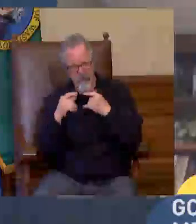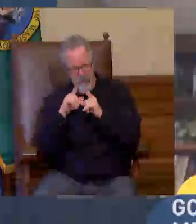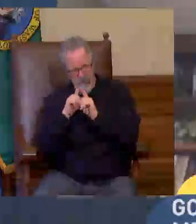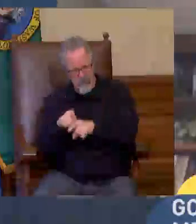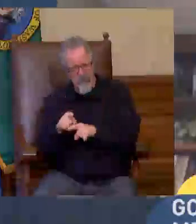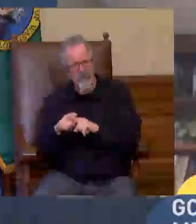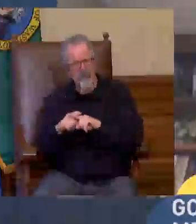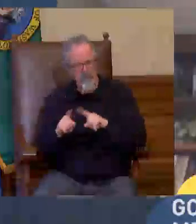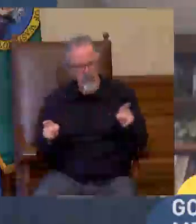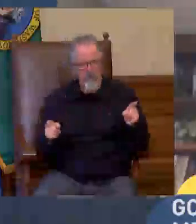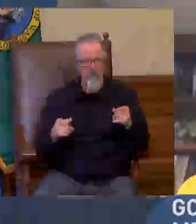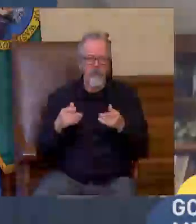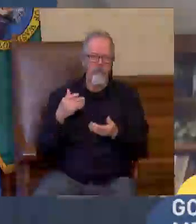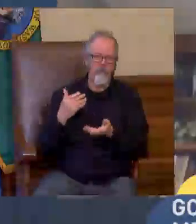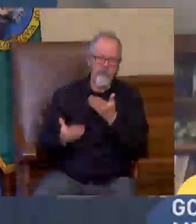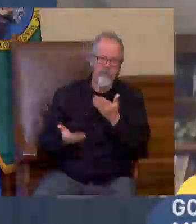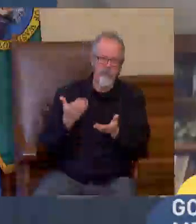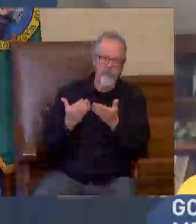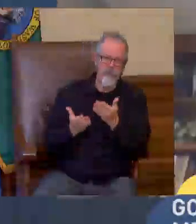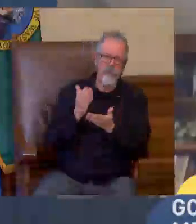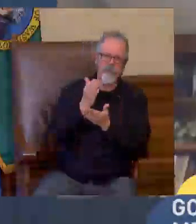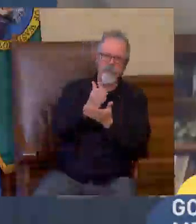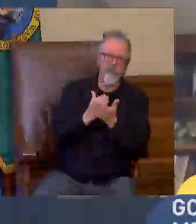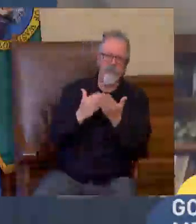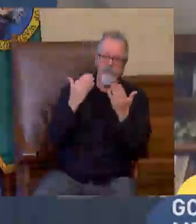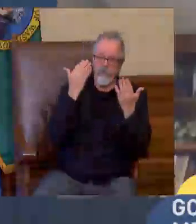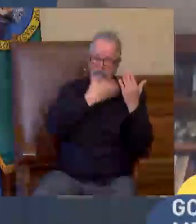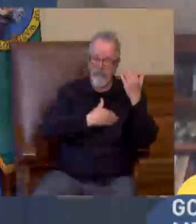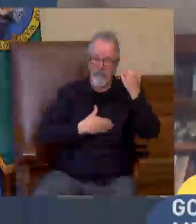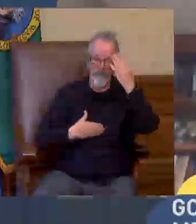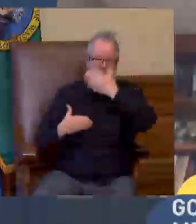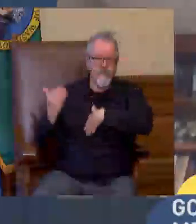some cases may be falsely testing negative.